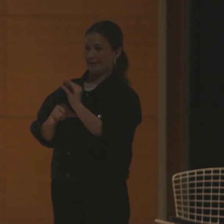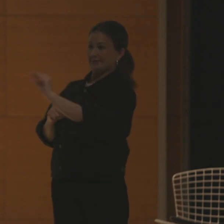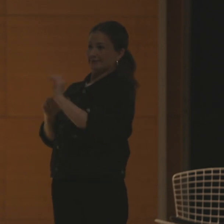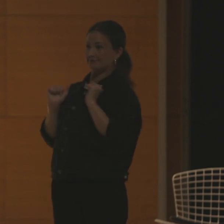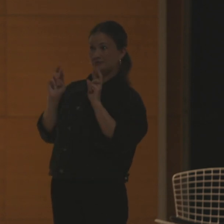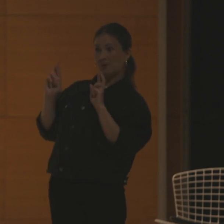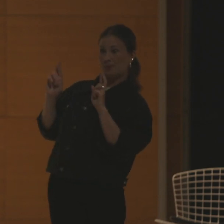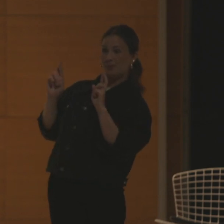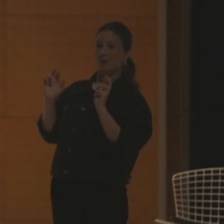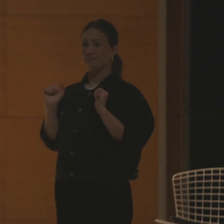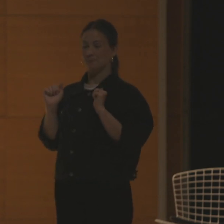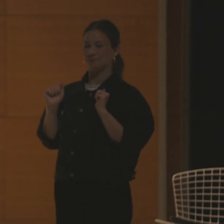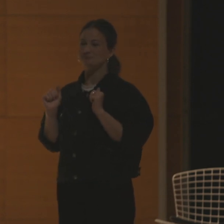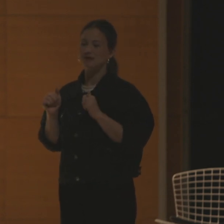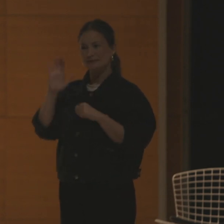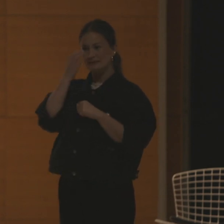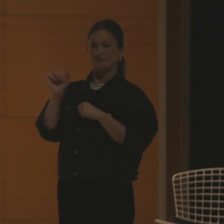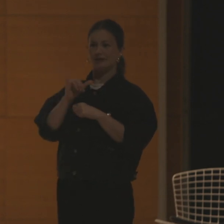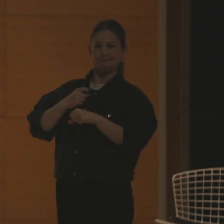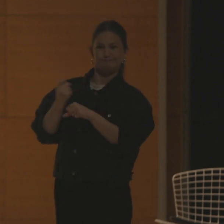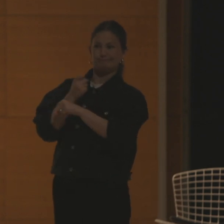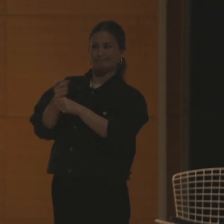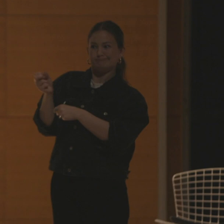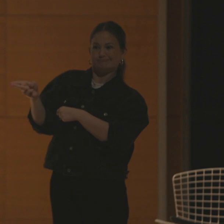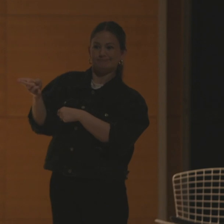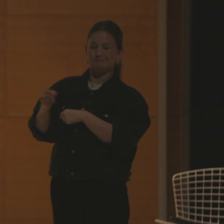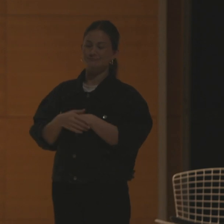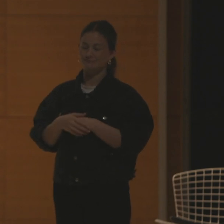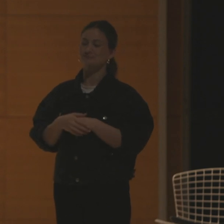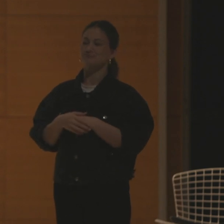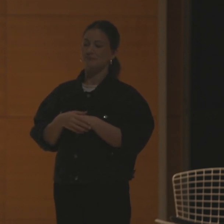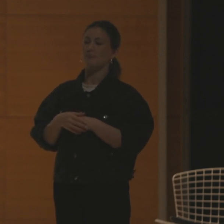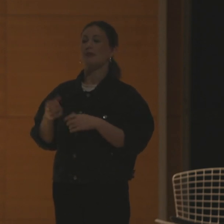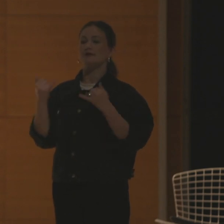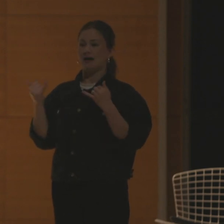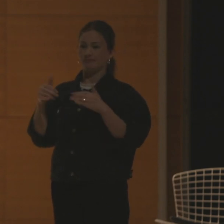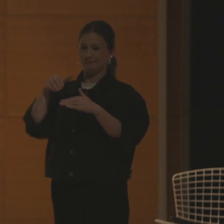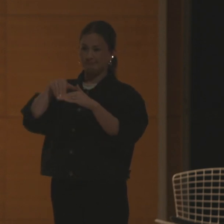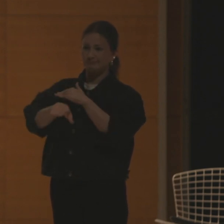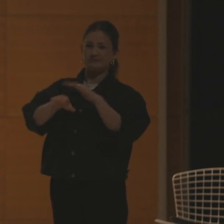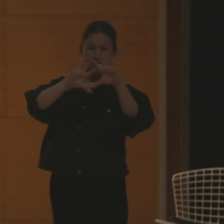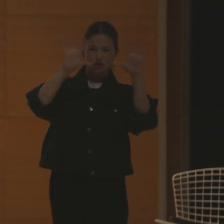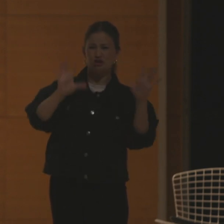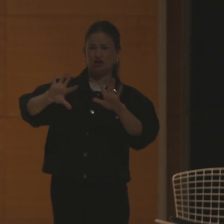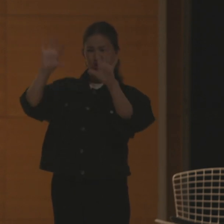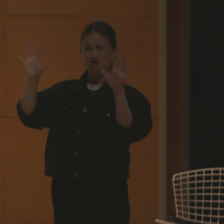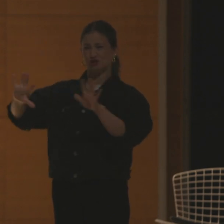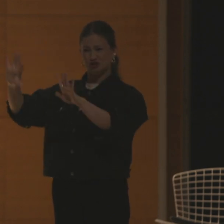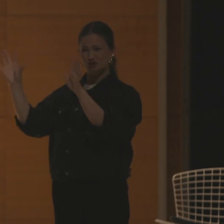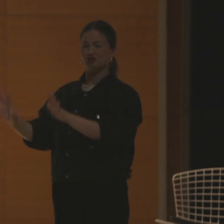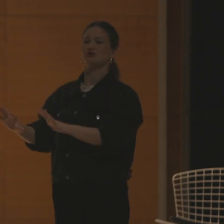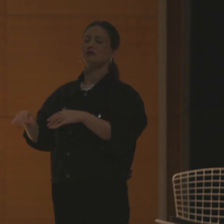like a triumph, however measly, within the system. Now we entered a cavern of dresses arranged by color. The fabrics